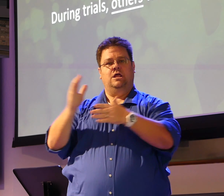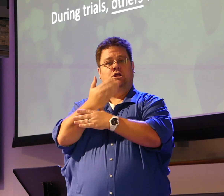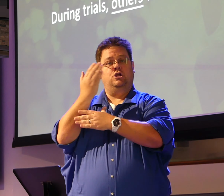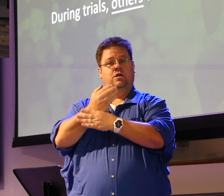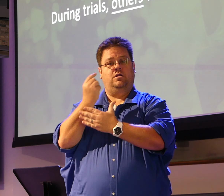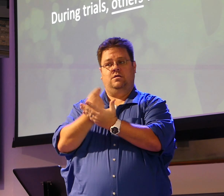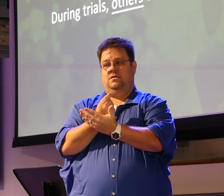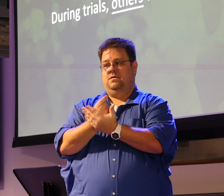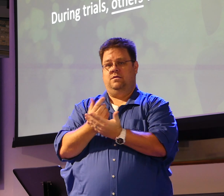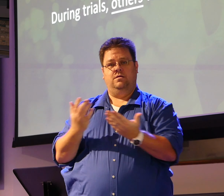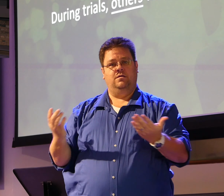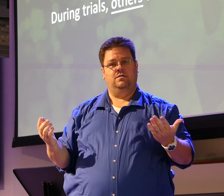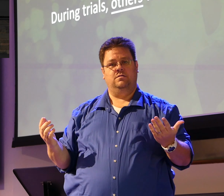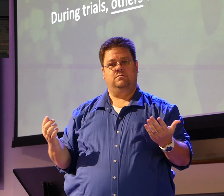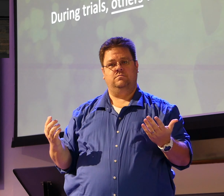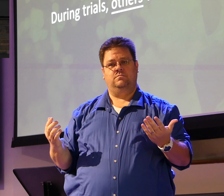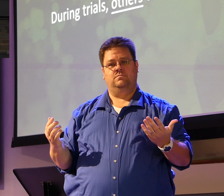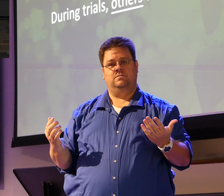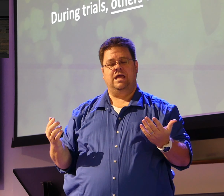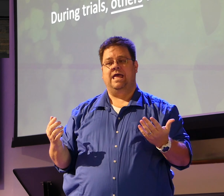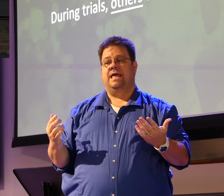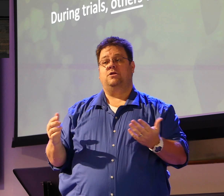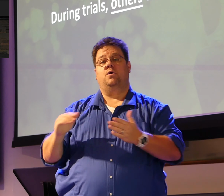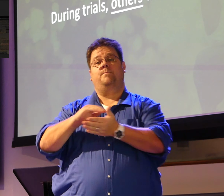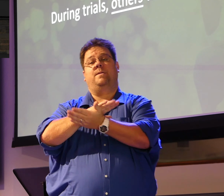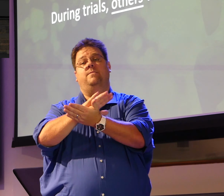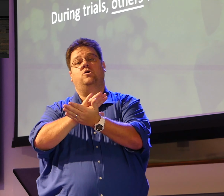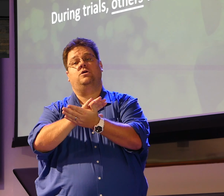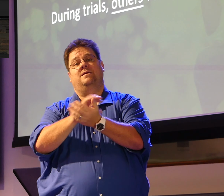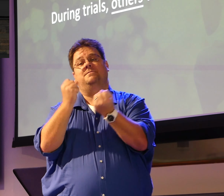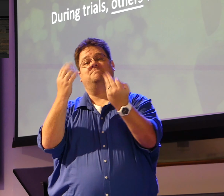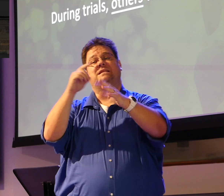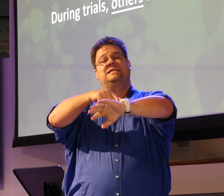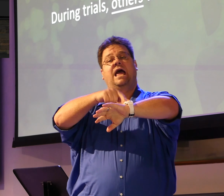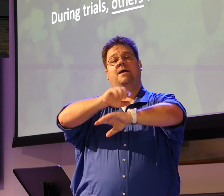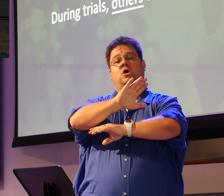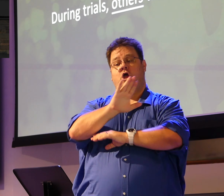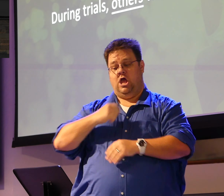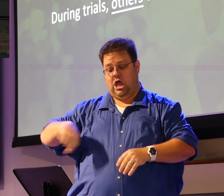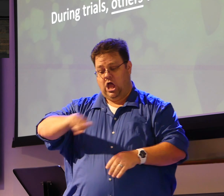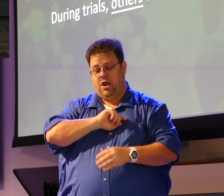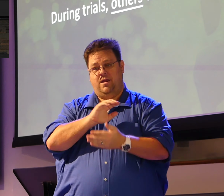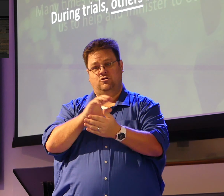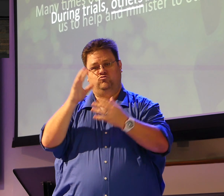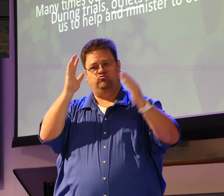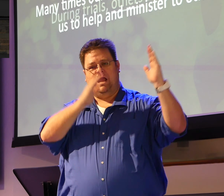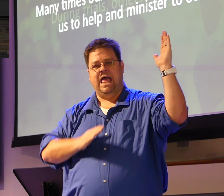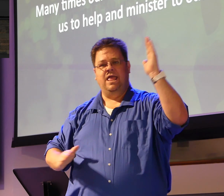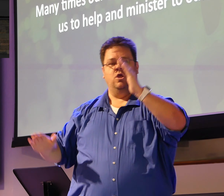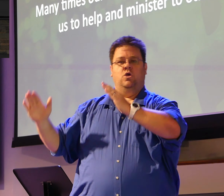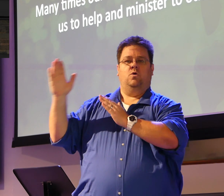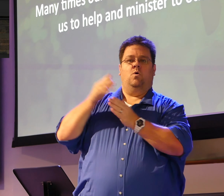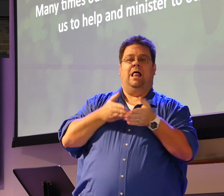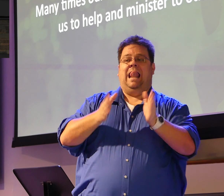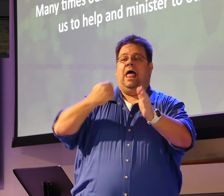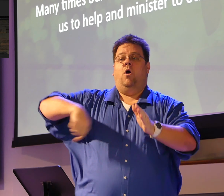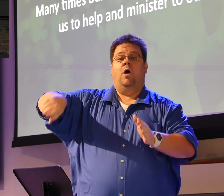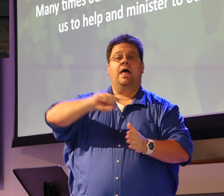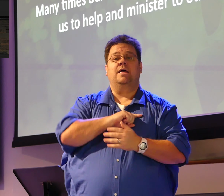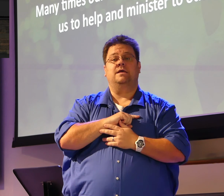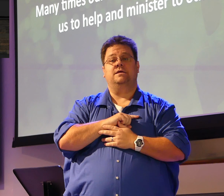the word out to share christ with other people in your handout it says that many times our trials will open up a